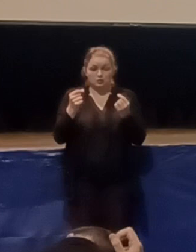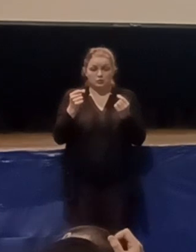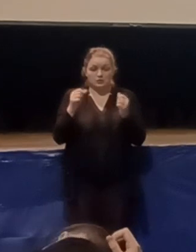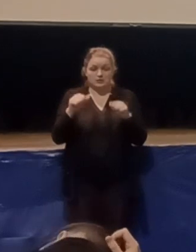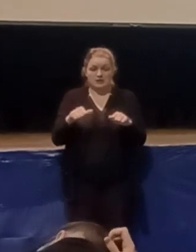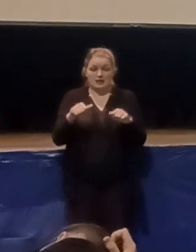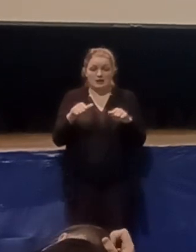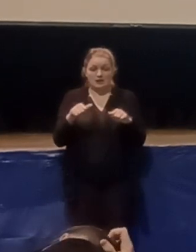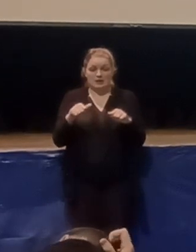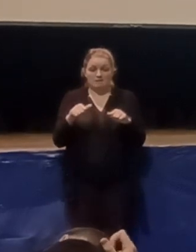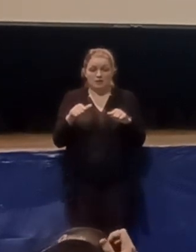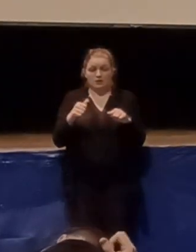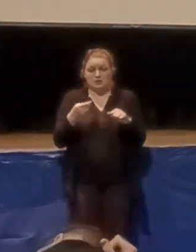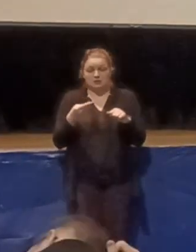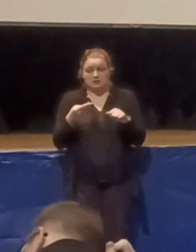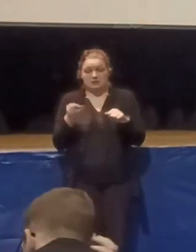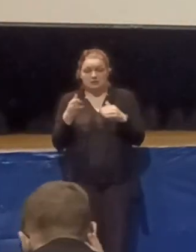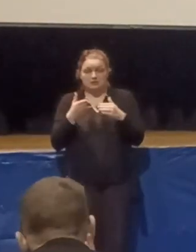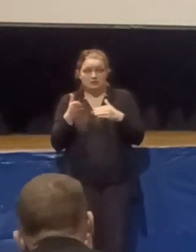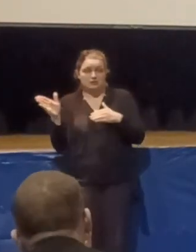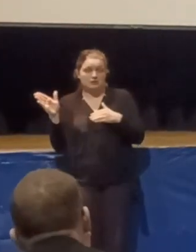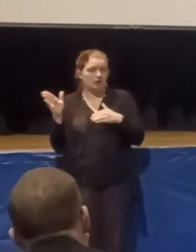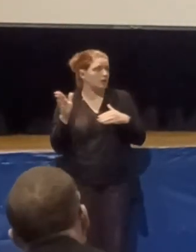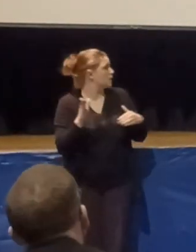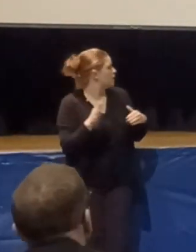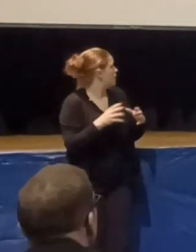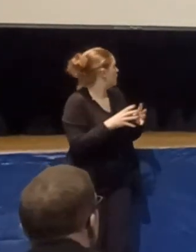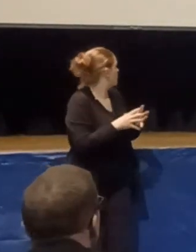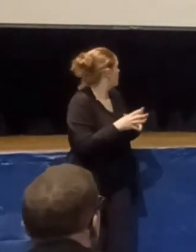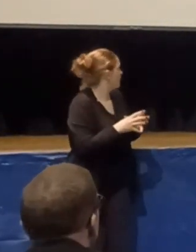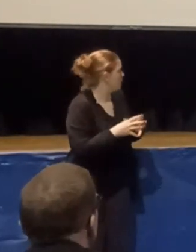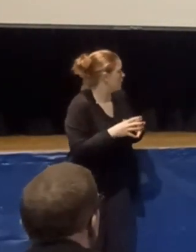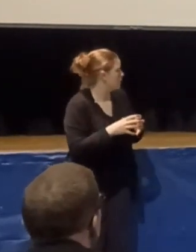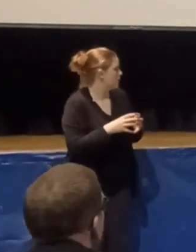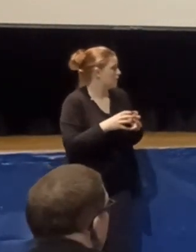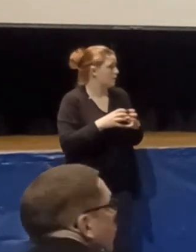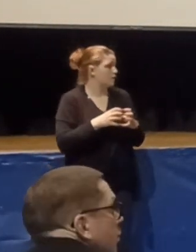very slight grade across the,